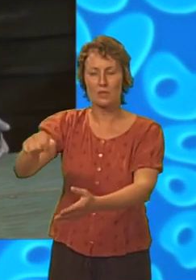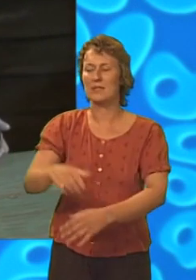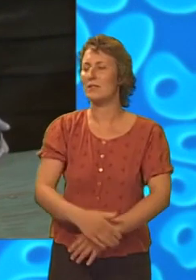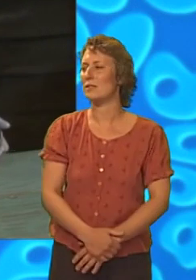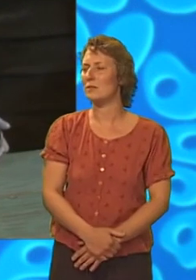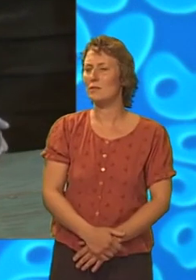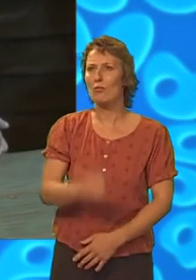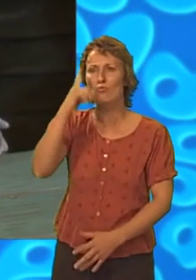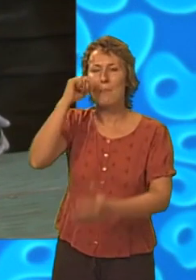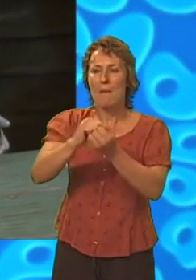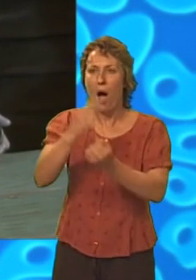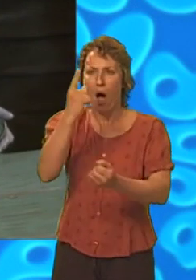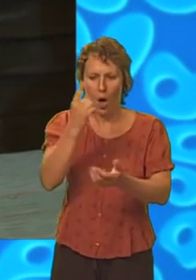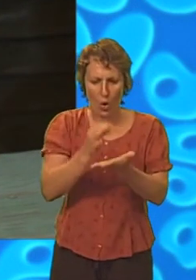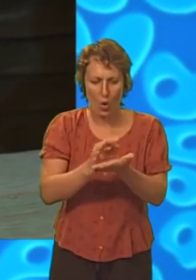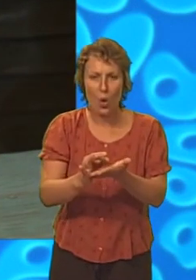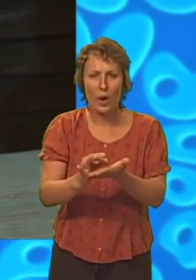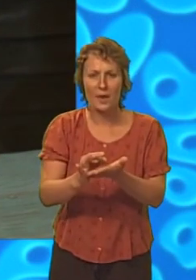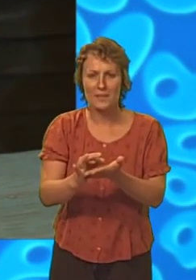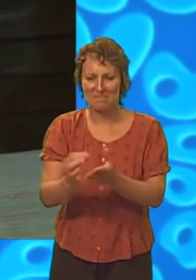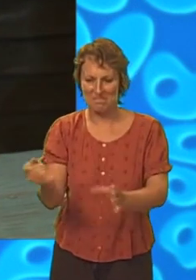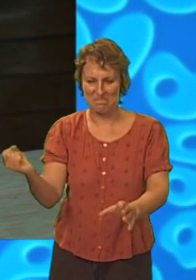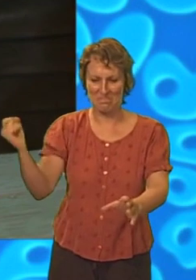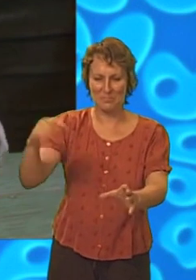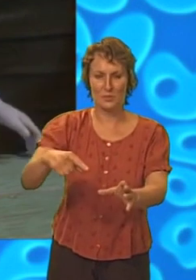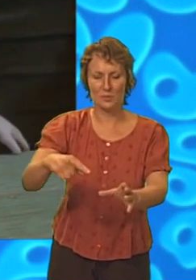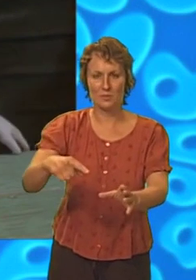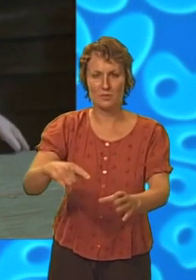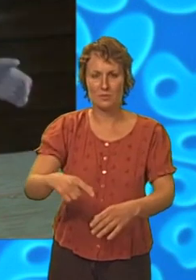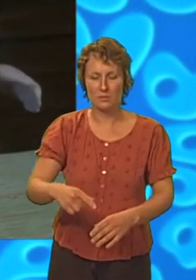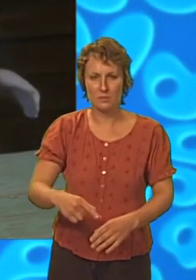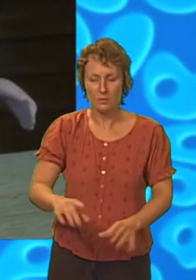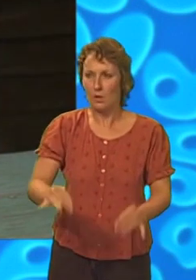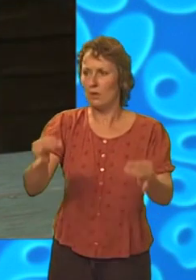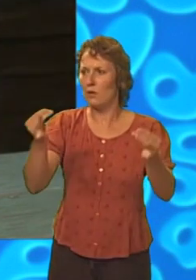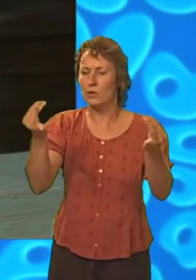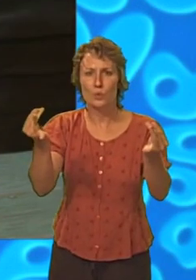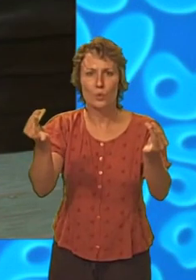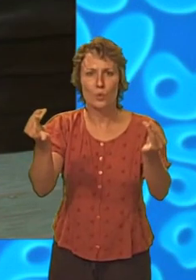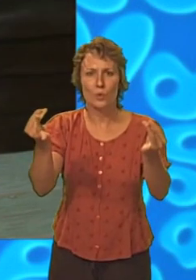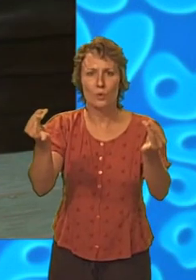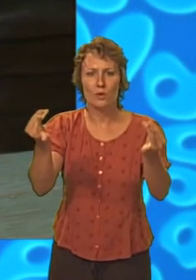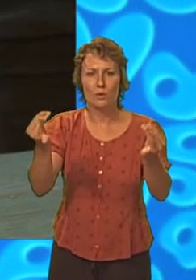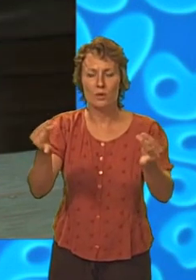the penny. He put it in the box, and suddenly it became two pennies.